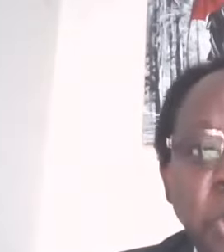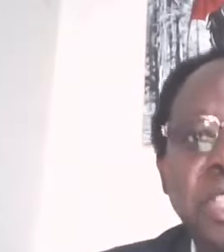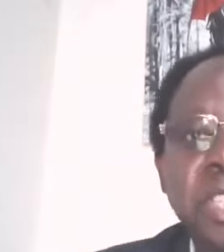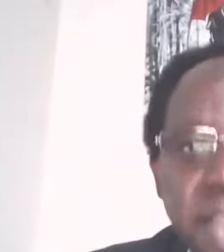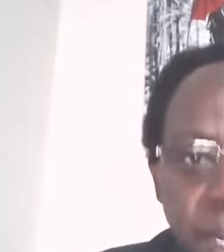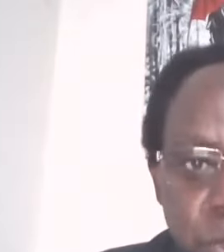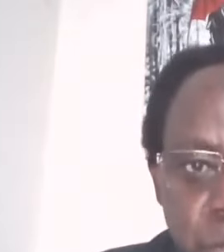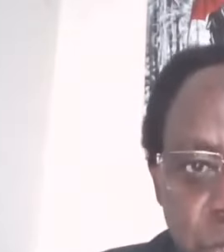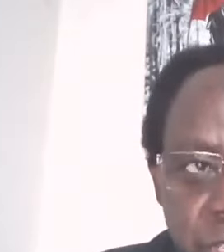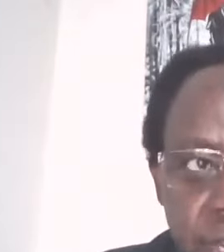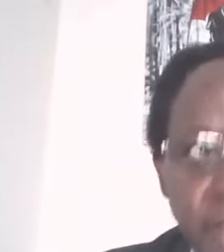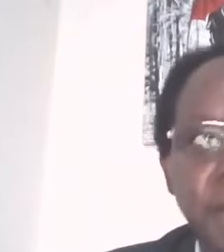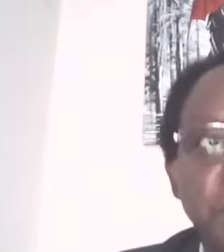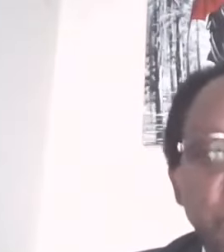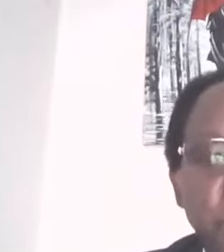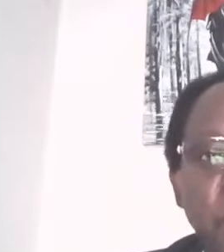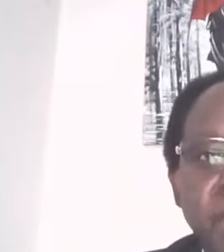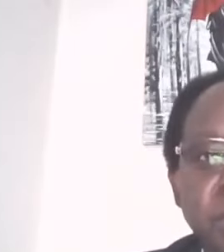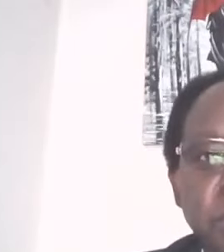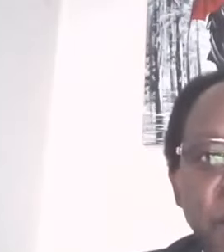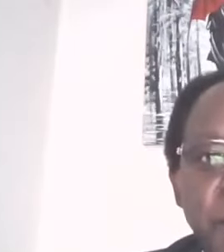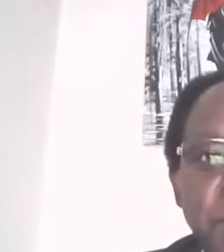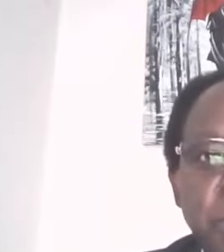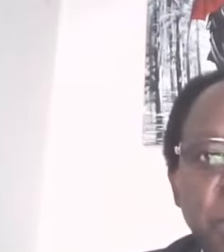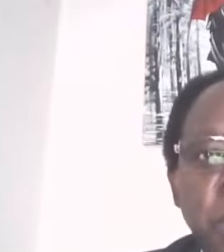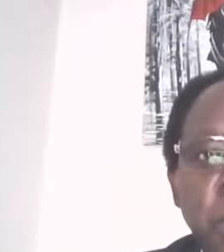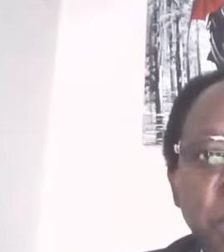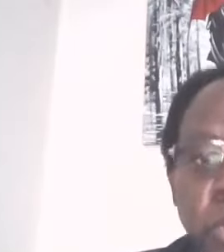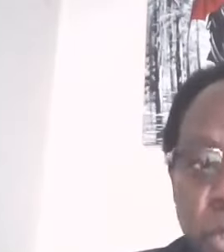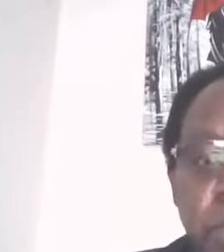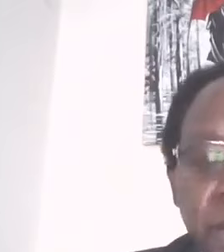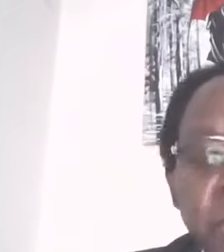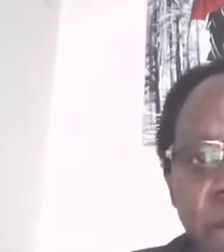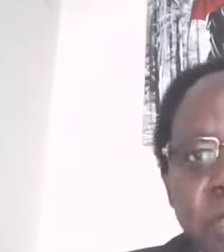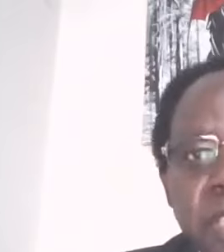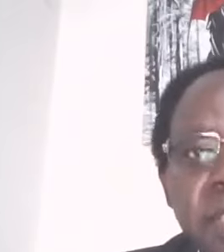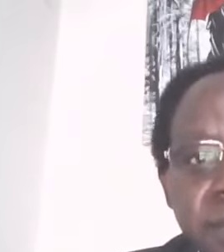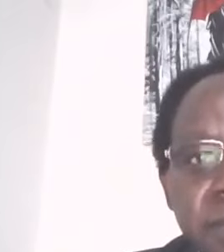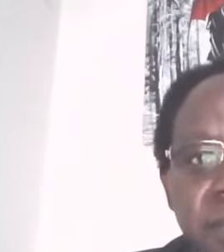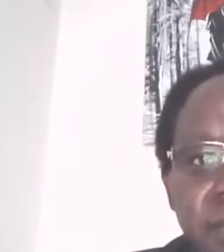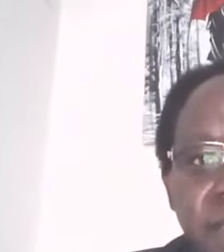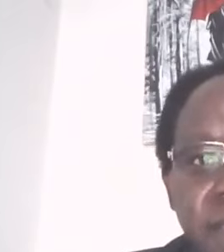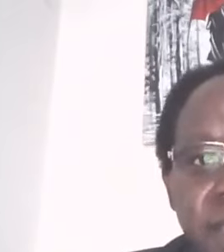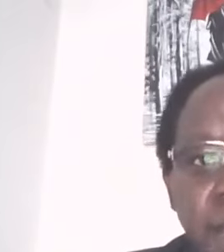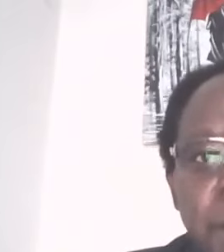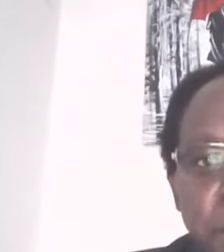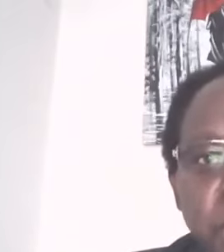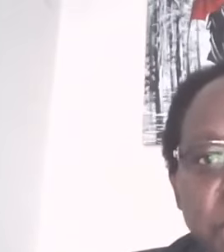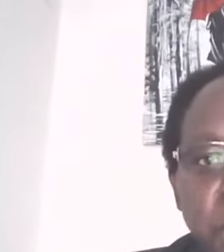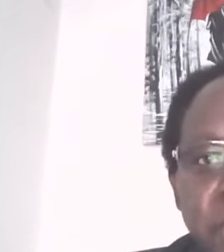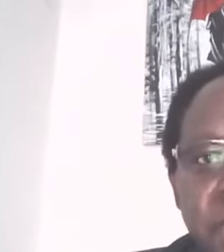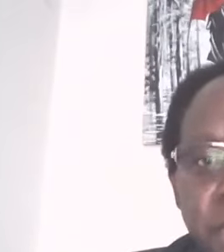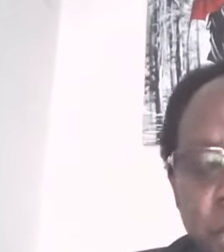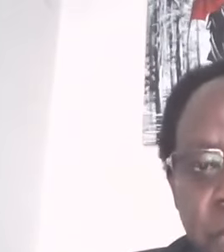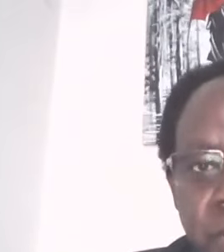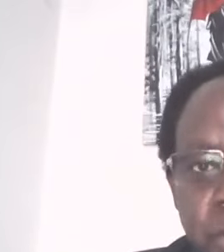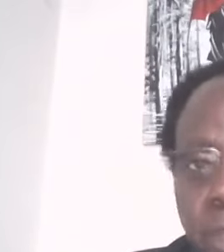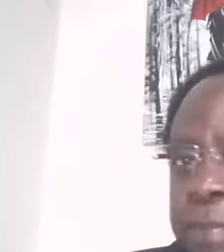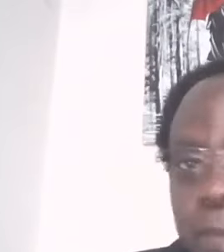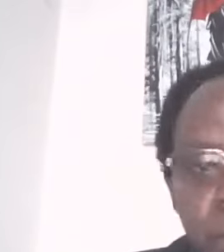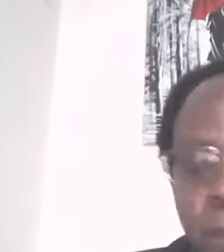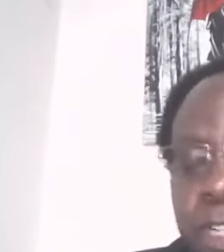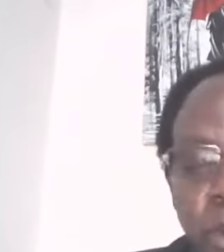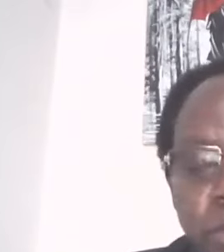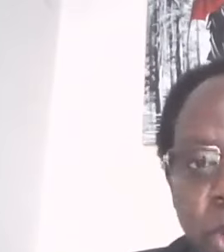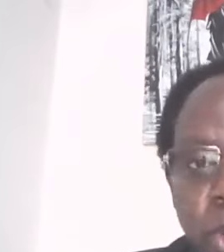to volunteer to be treated and the people we are waiting for are people whose brain we have seen, that person is not thinking straight. So